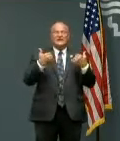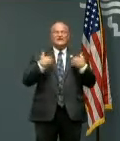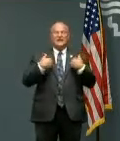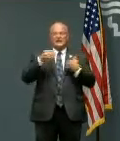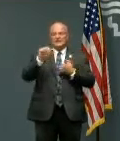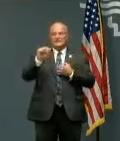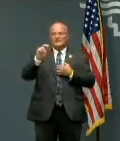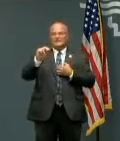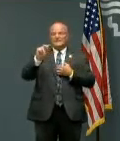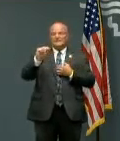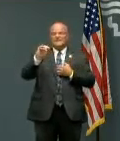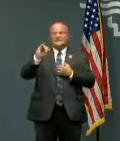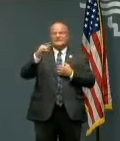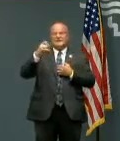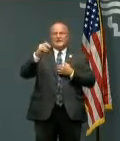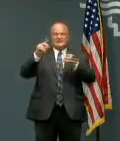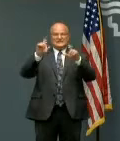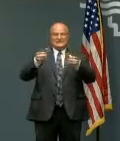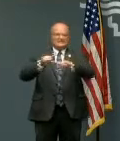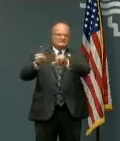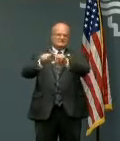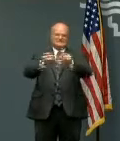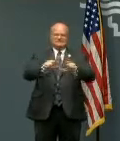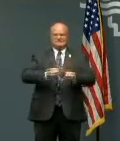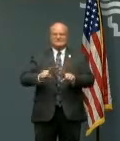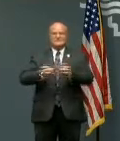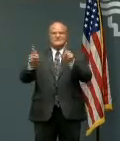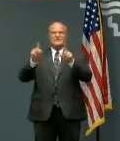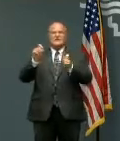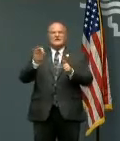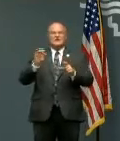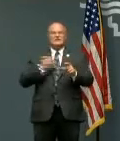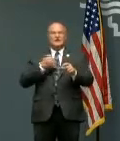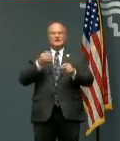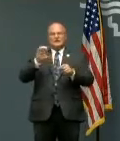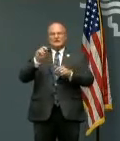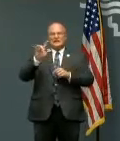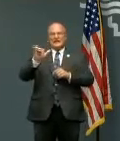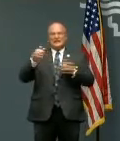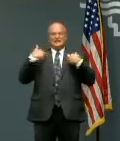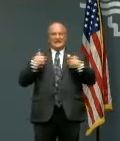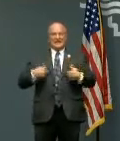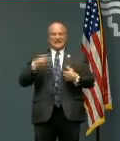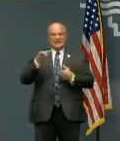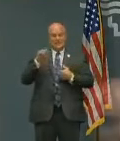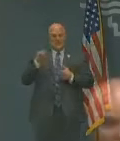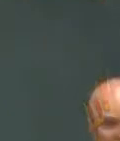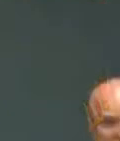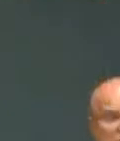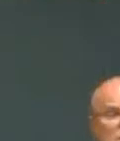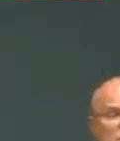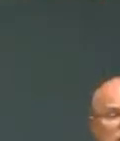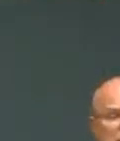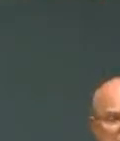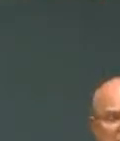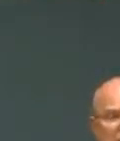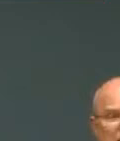the antigen test available in many, not all, but many of our county health units as well. And so with